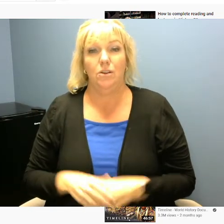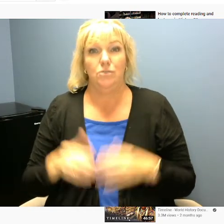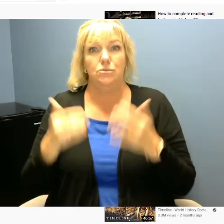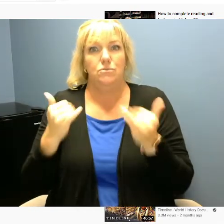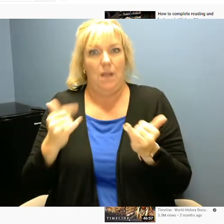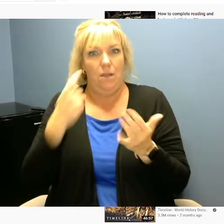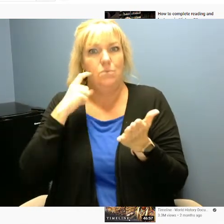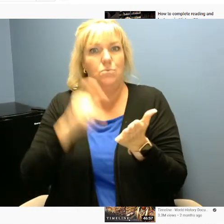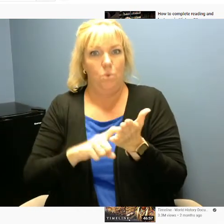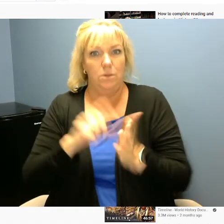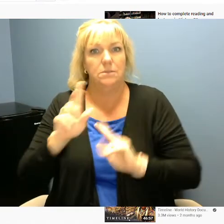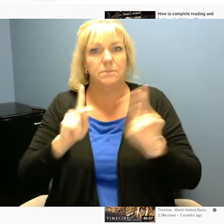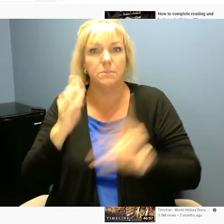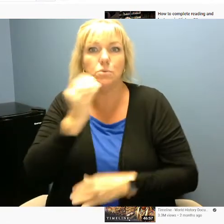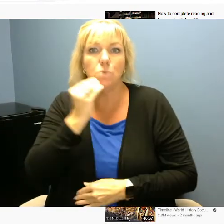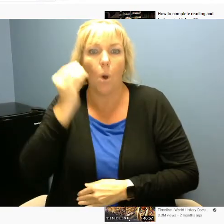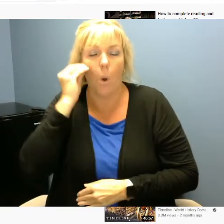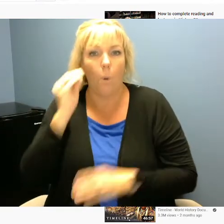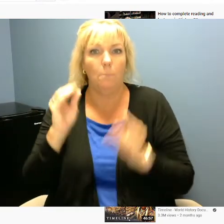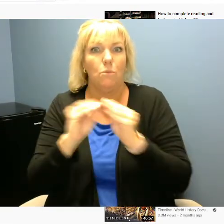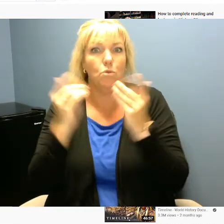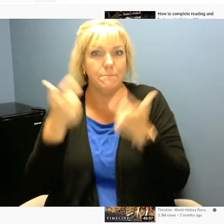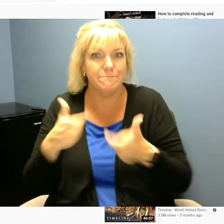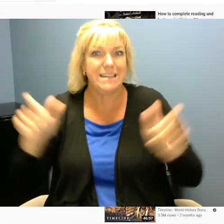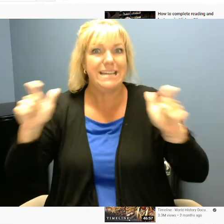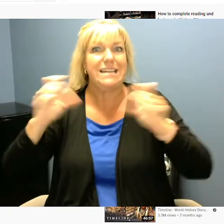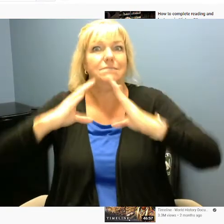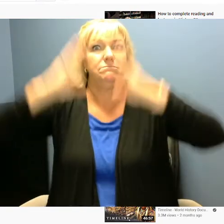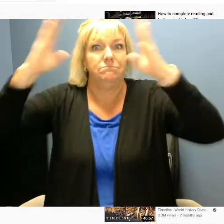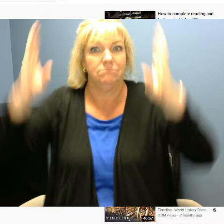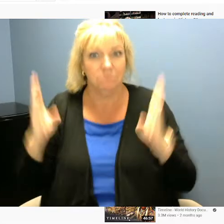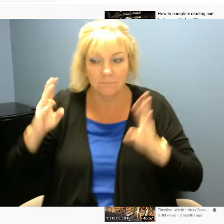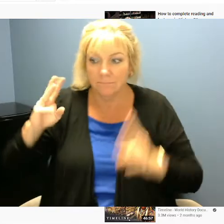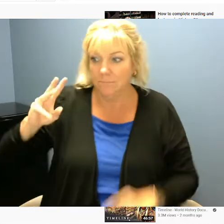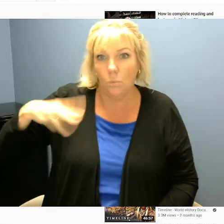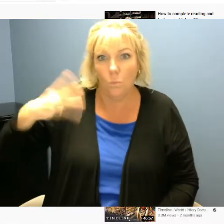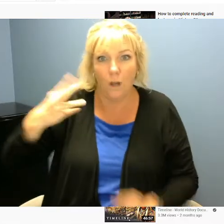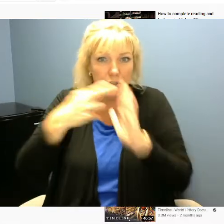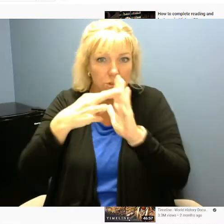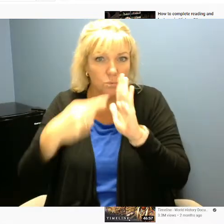bigger in the colonies, and you've got Washington's rules of civility for behavior.